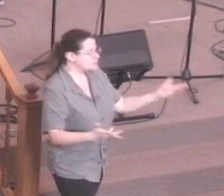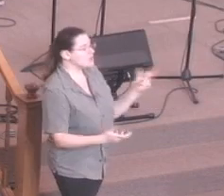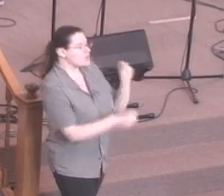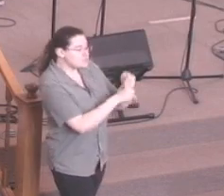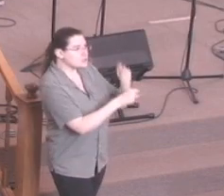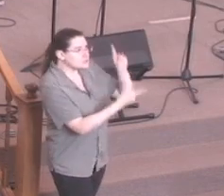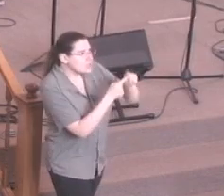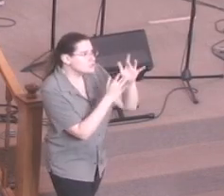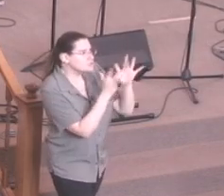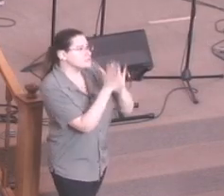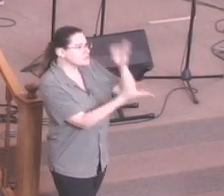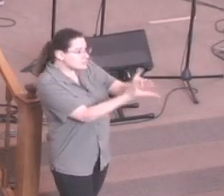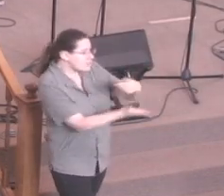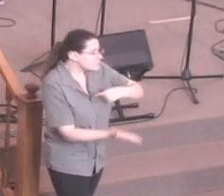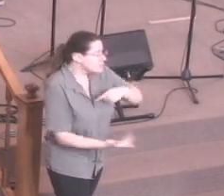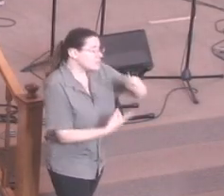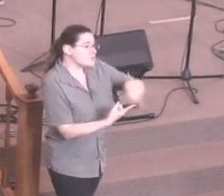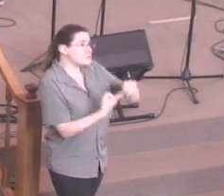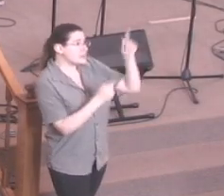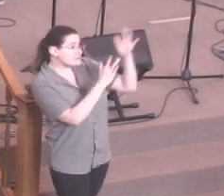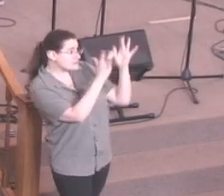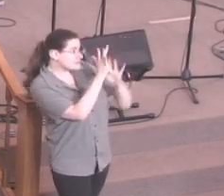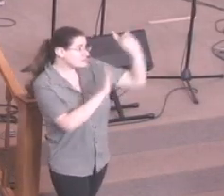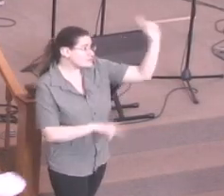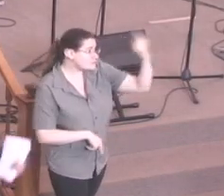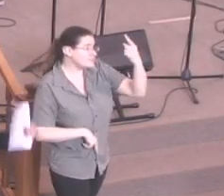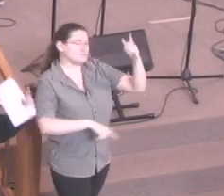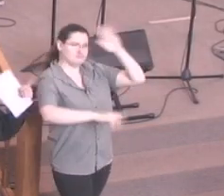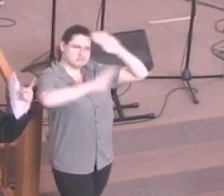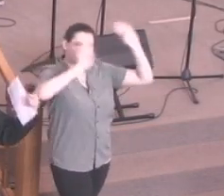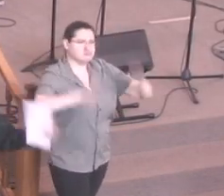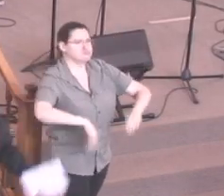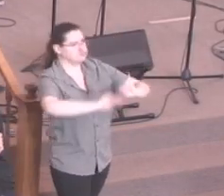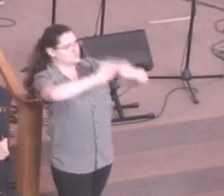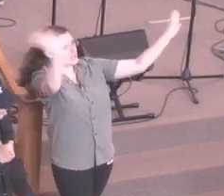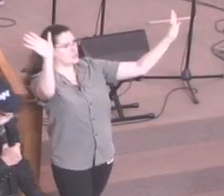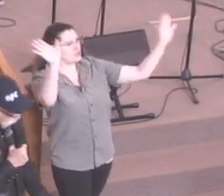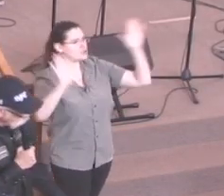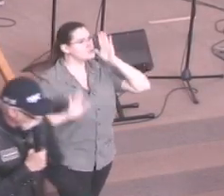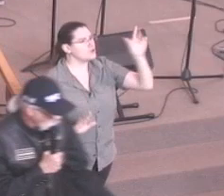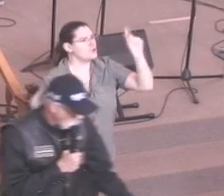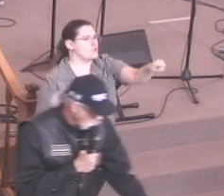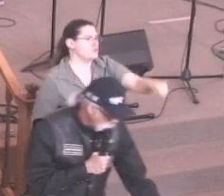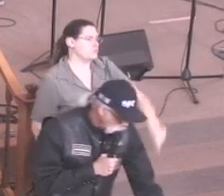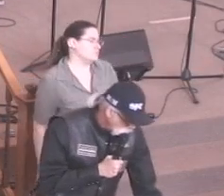me. And when he comes, my banner will be clear. Amen.